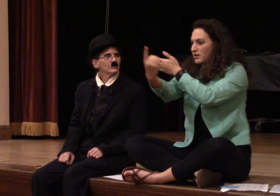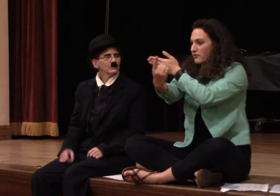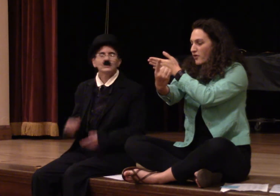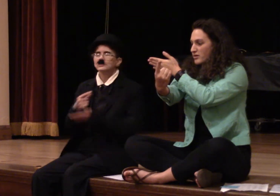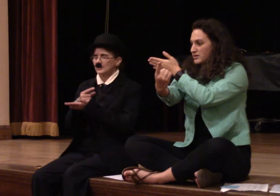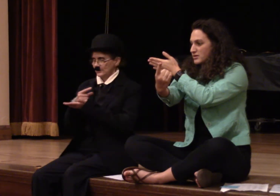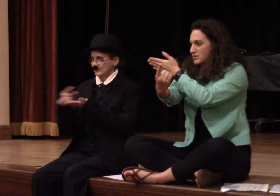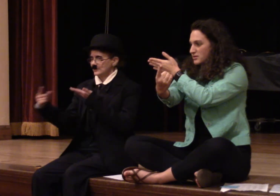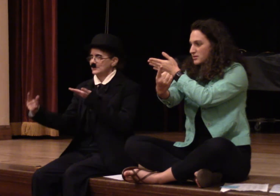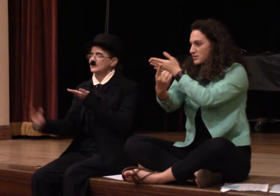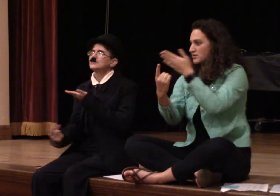front.